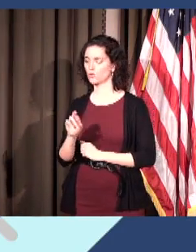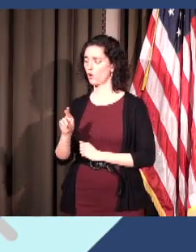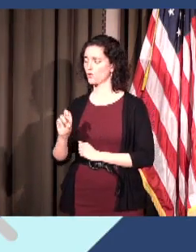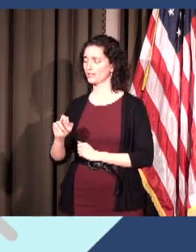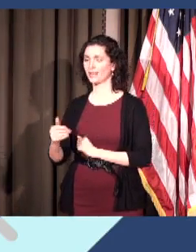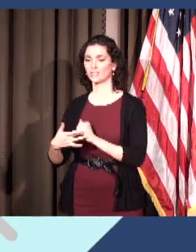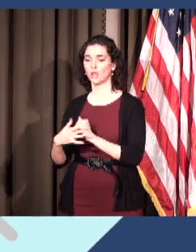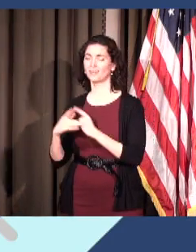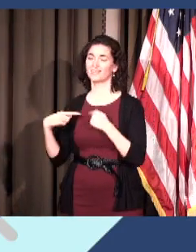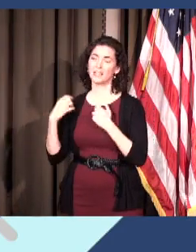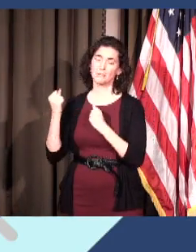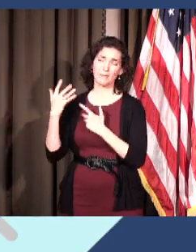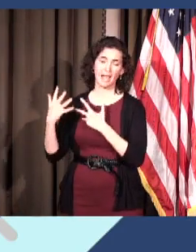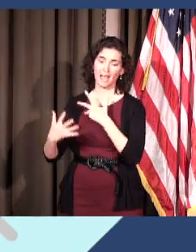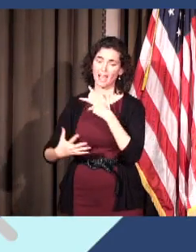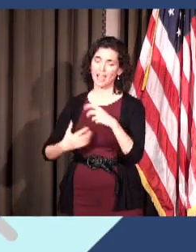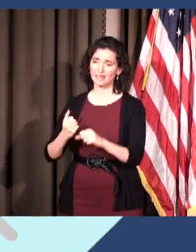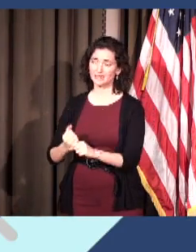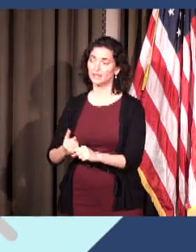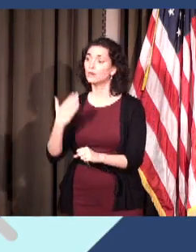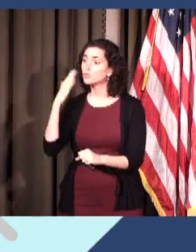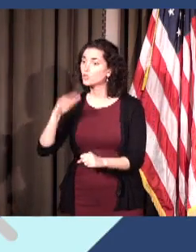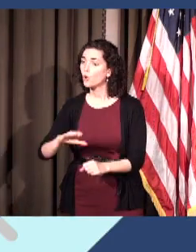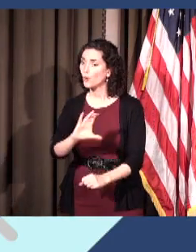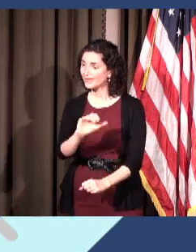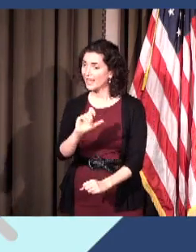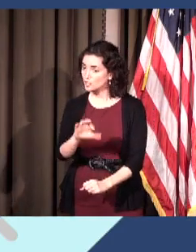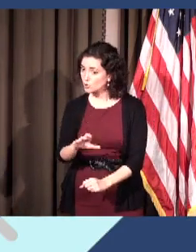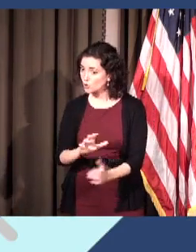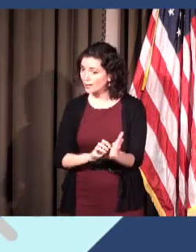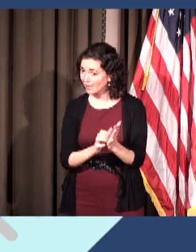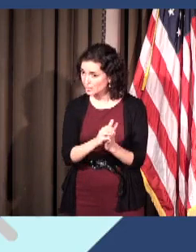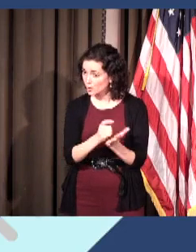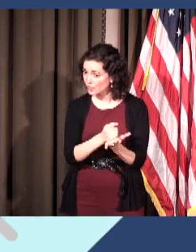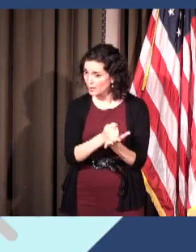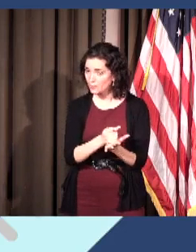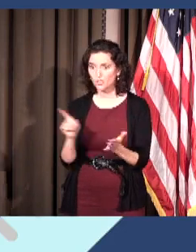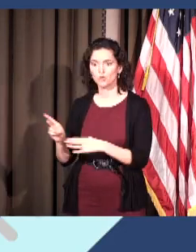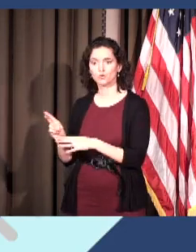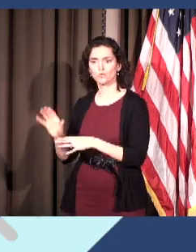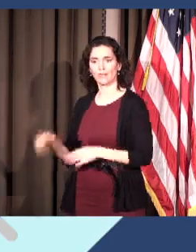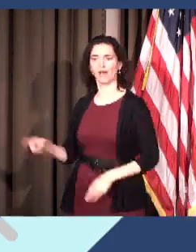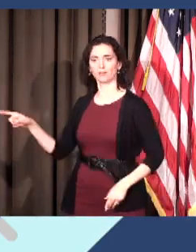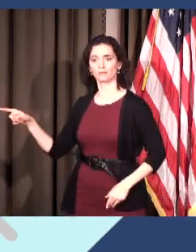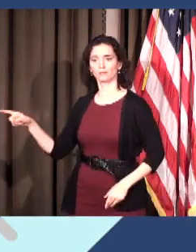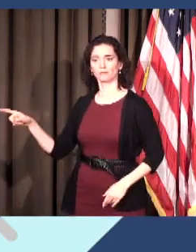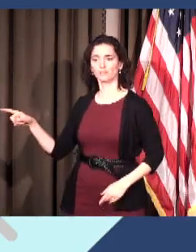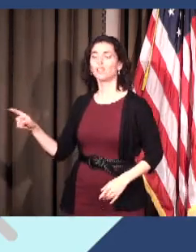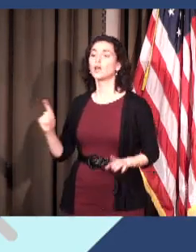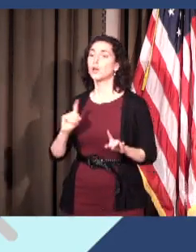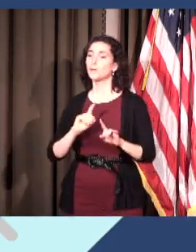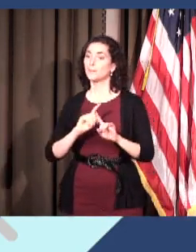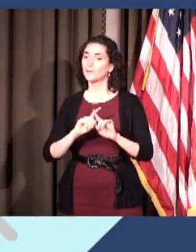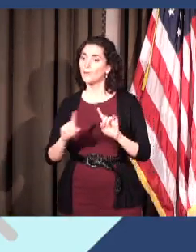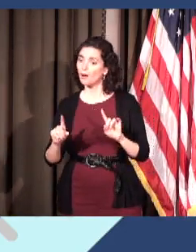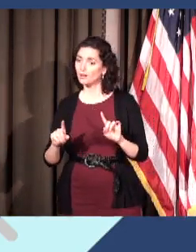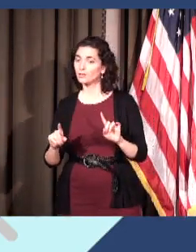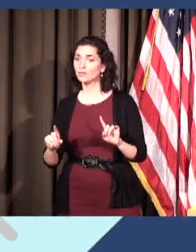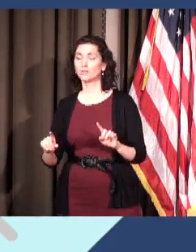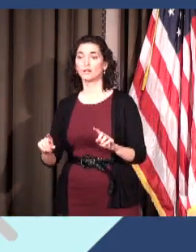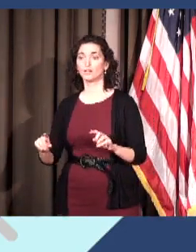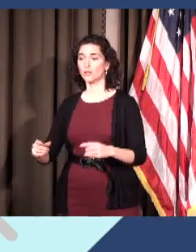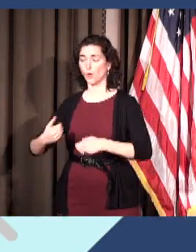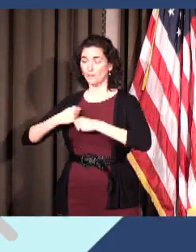In fact, we have used it in cancer therapeutics for years. Now, one of the differences, we've never produced these cancer therapeutics